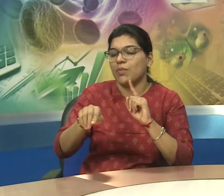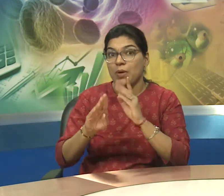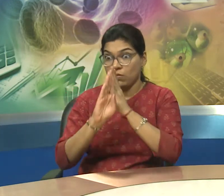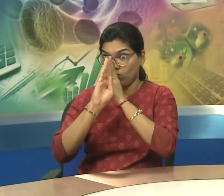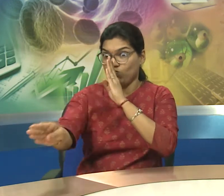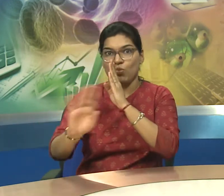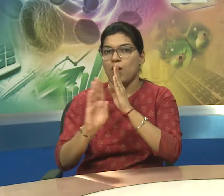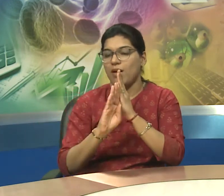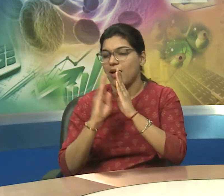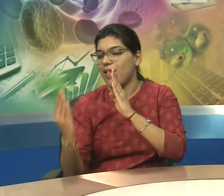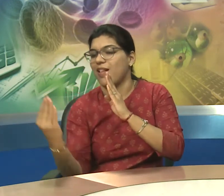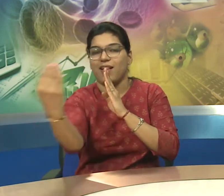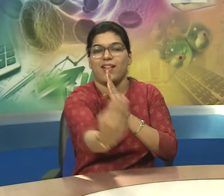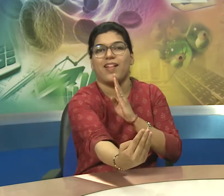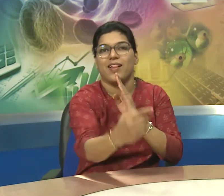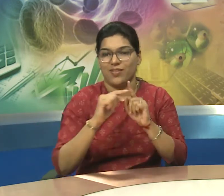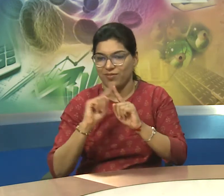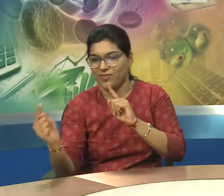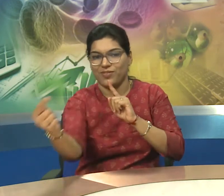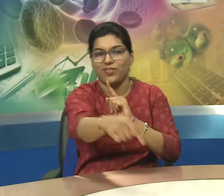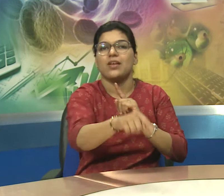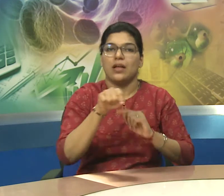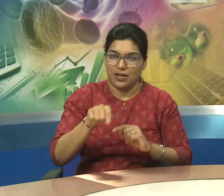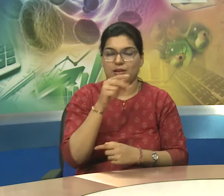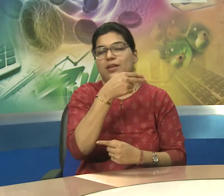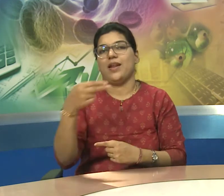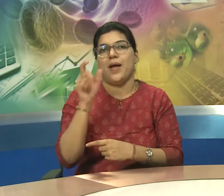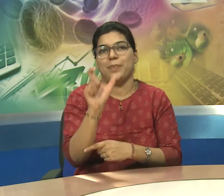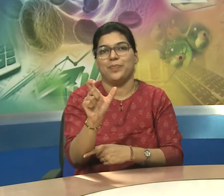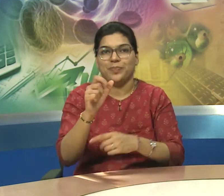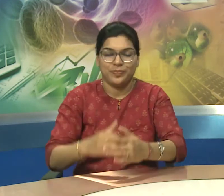the one who consume the desired products.